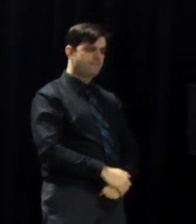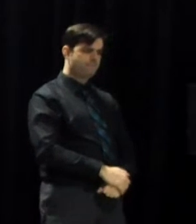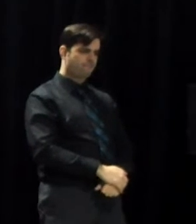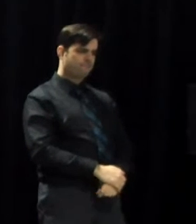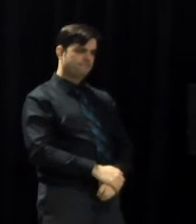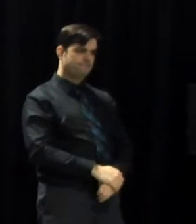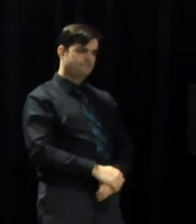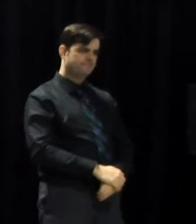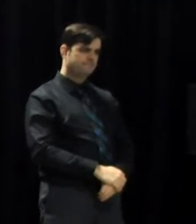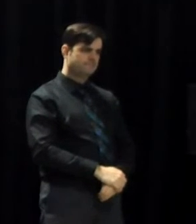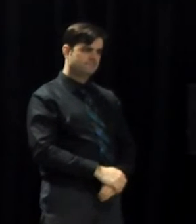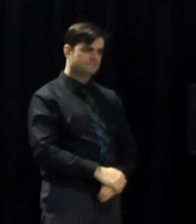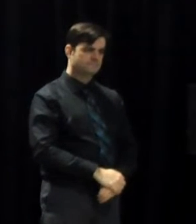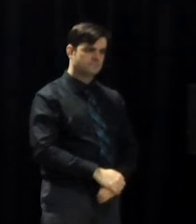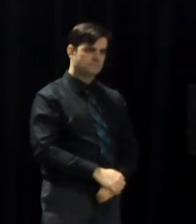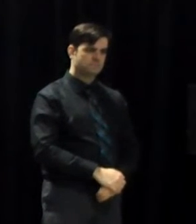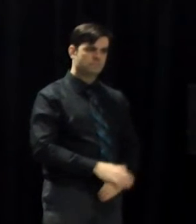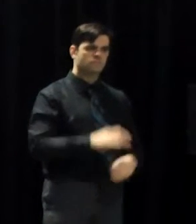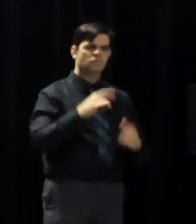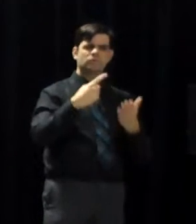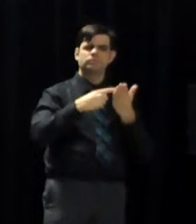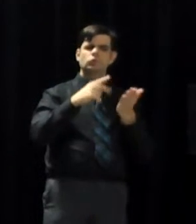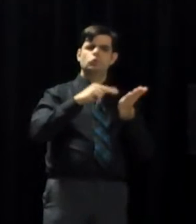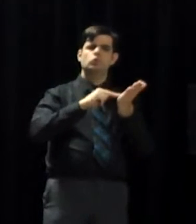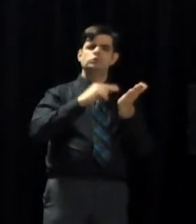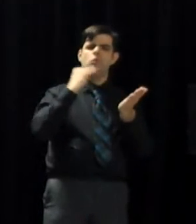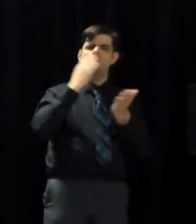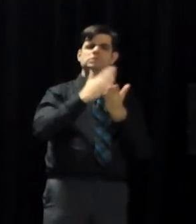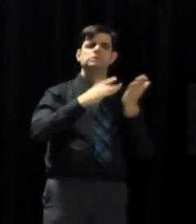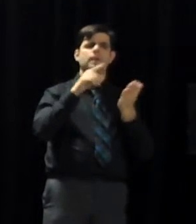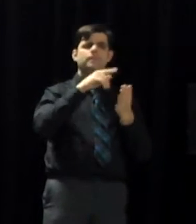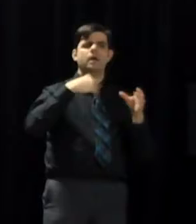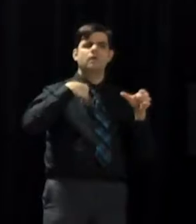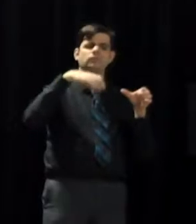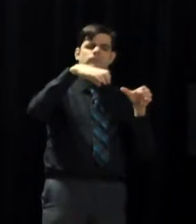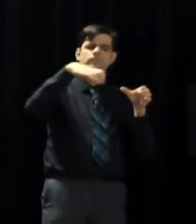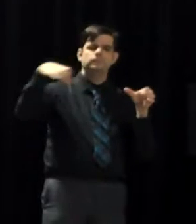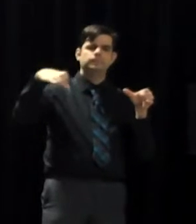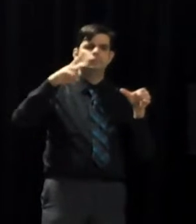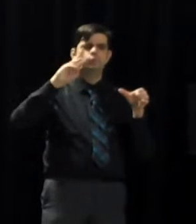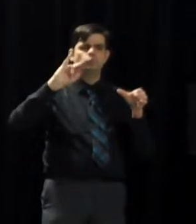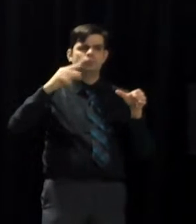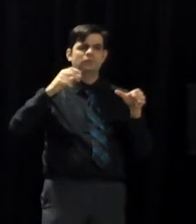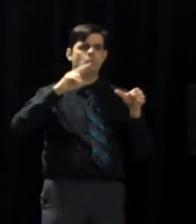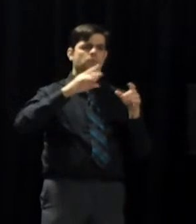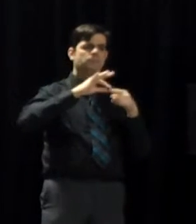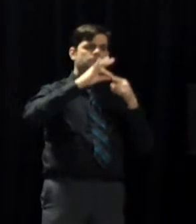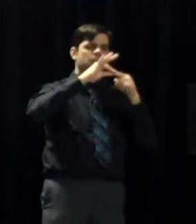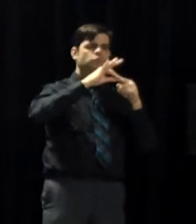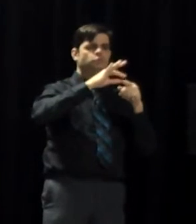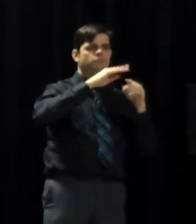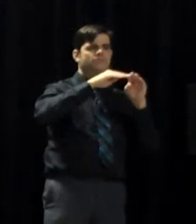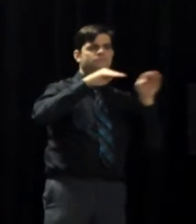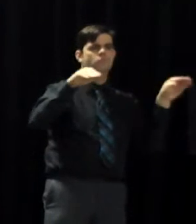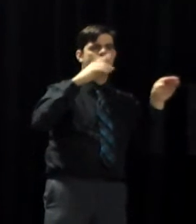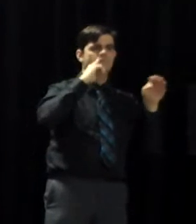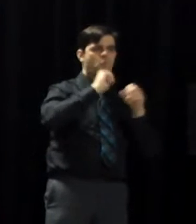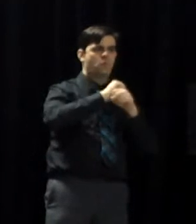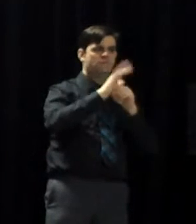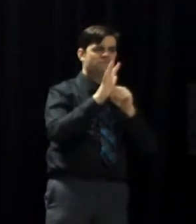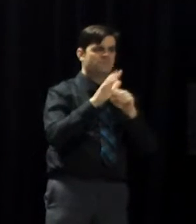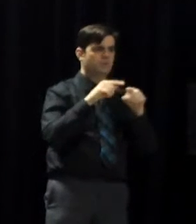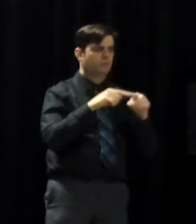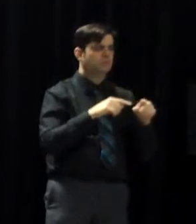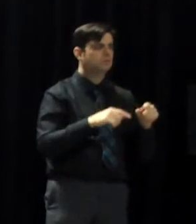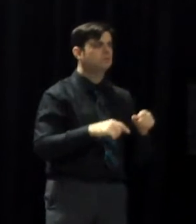tell us, if anything, more about this building or buildings? Yeah, we'll work with an existing nursing home operator on a